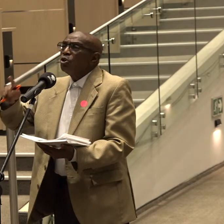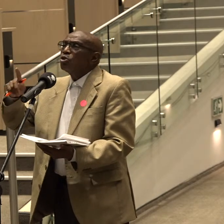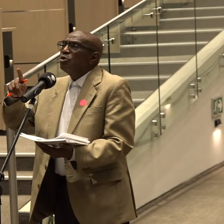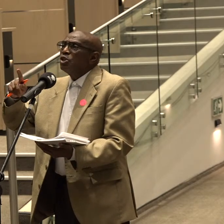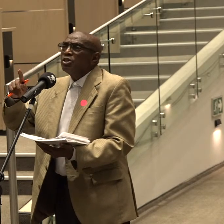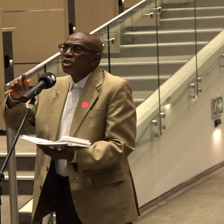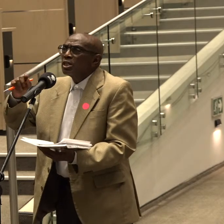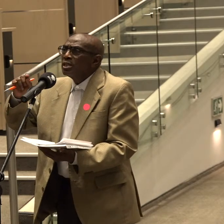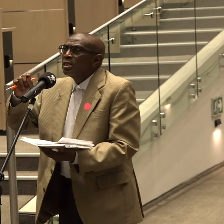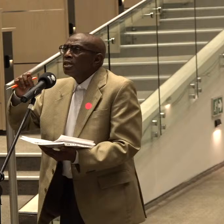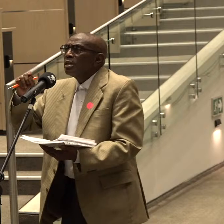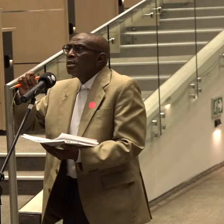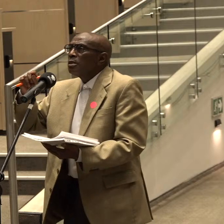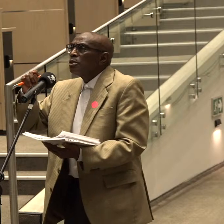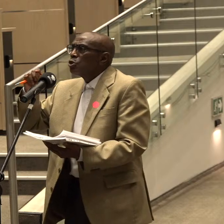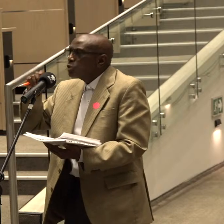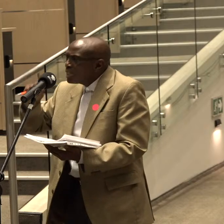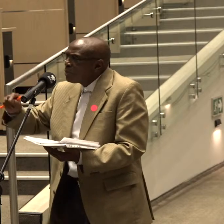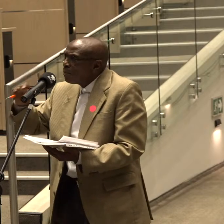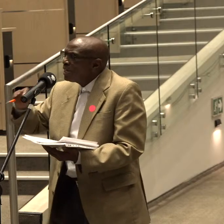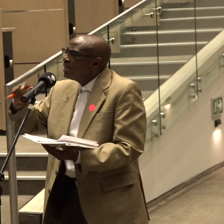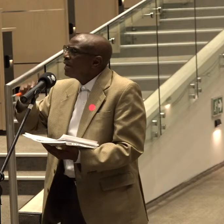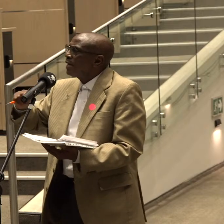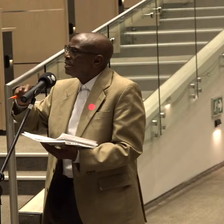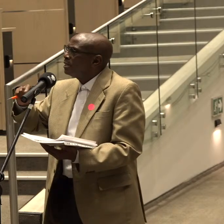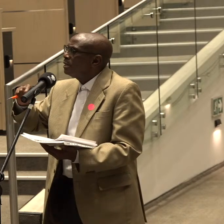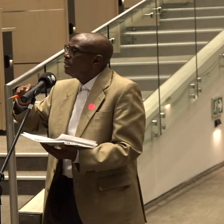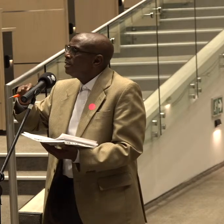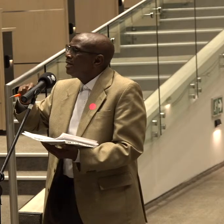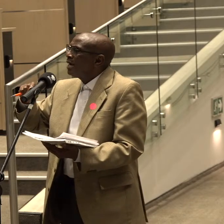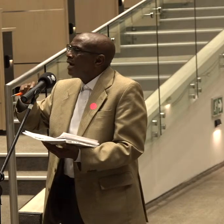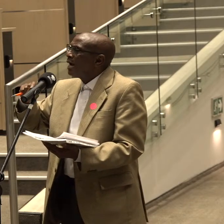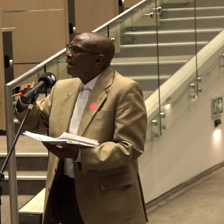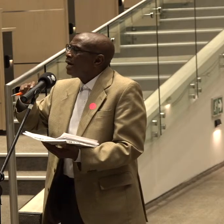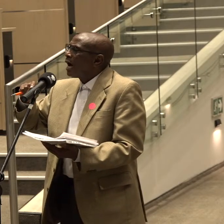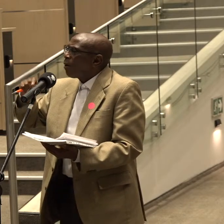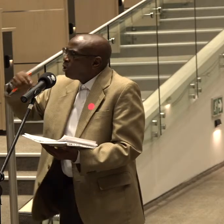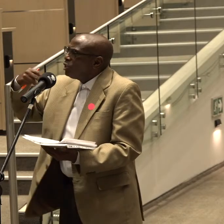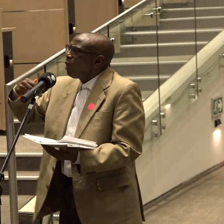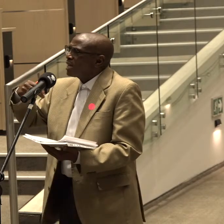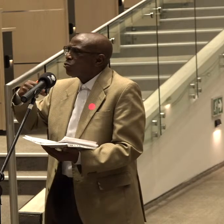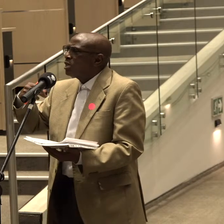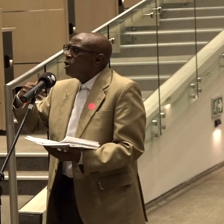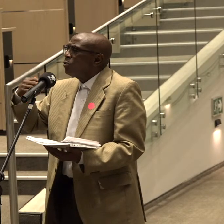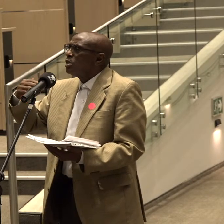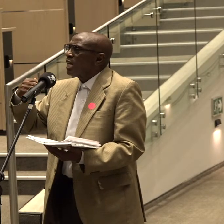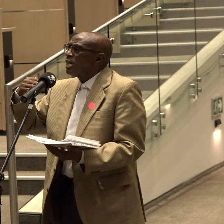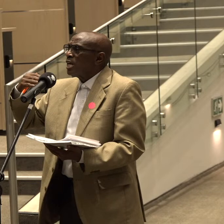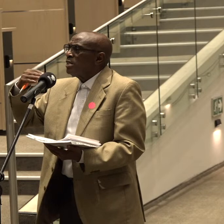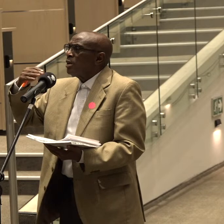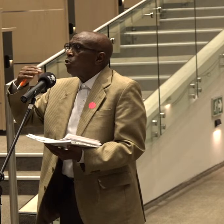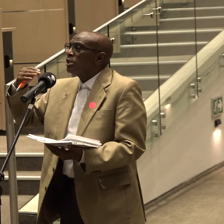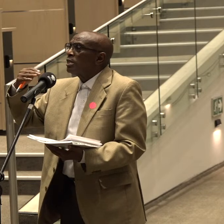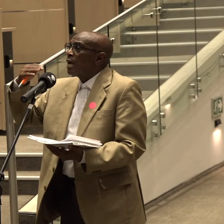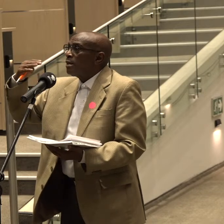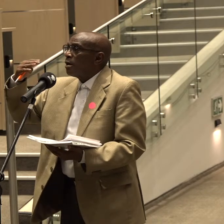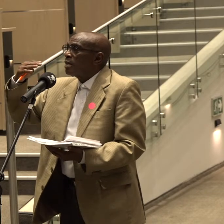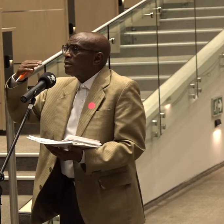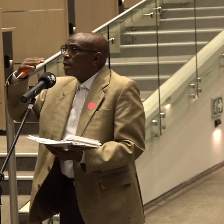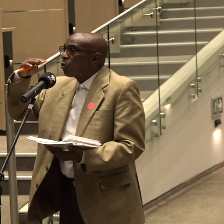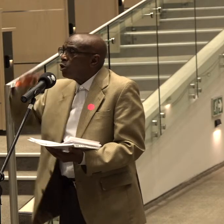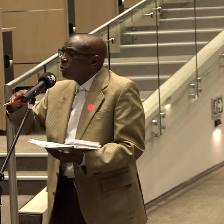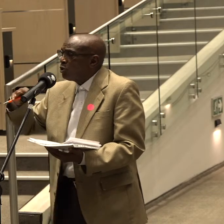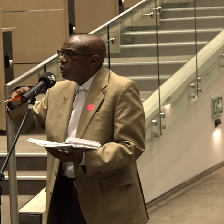our contributions for this public hearings according to us we they they they're not